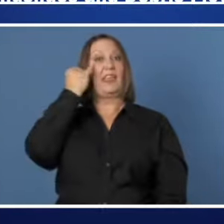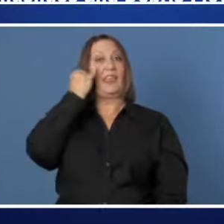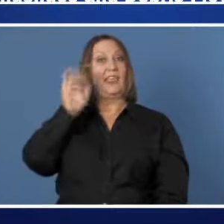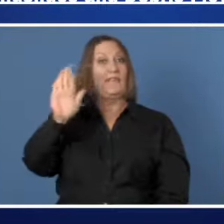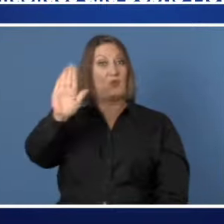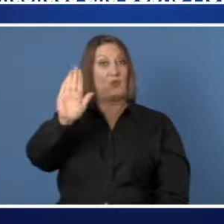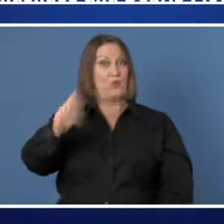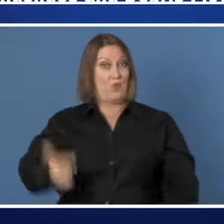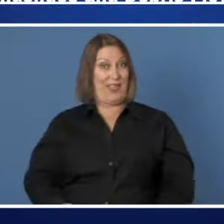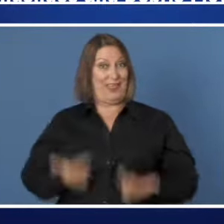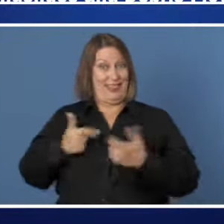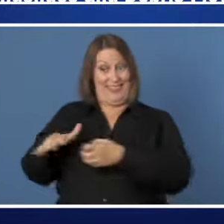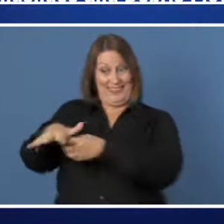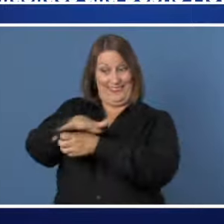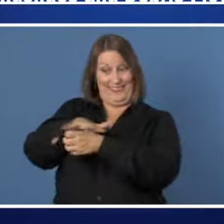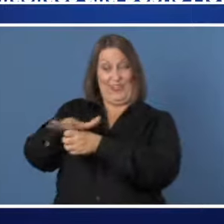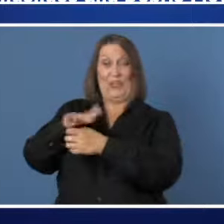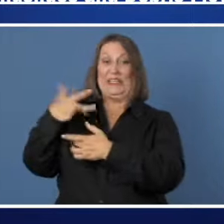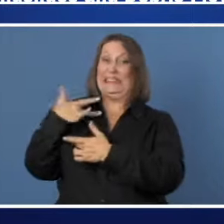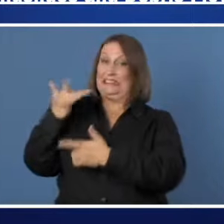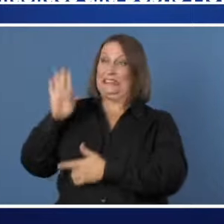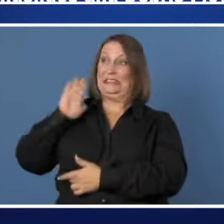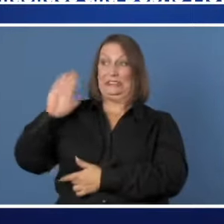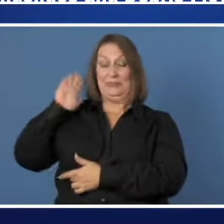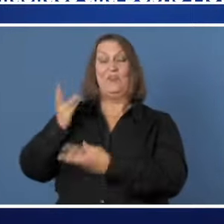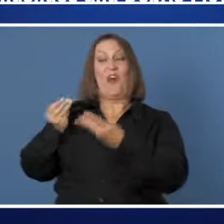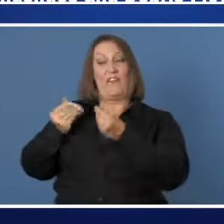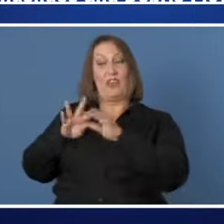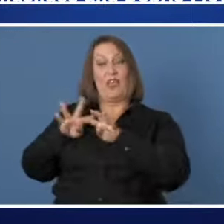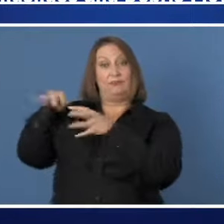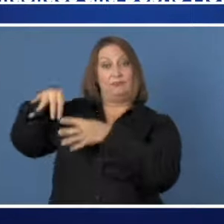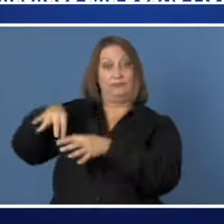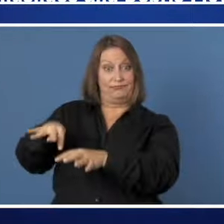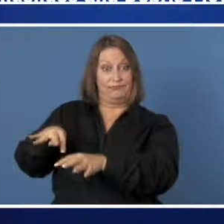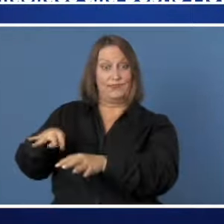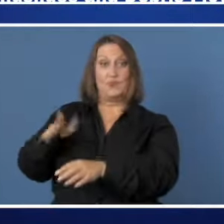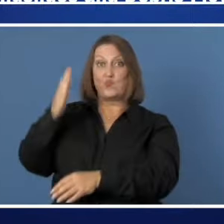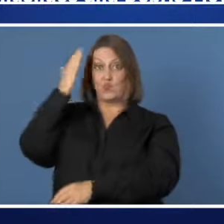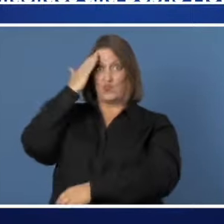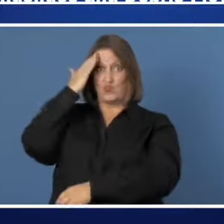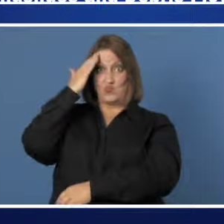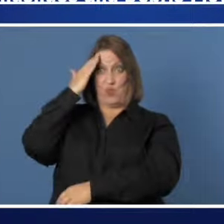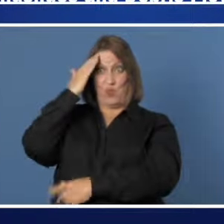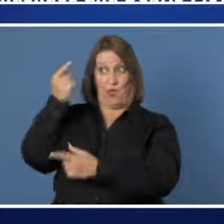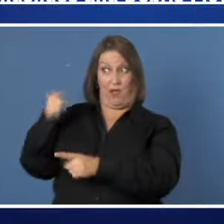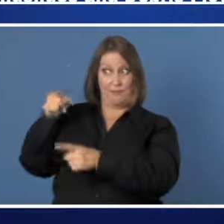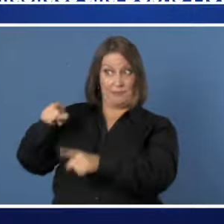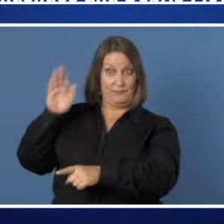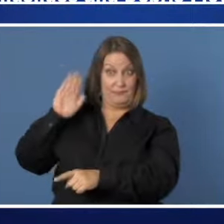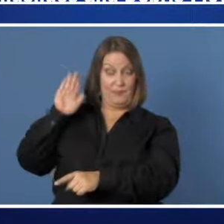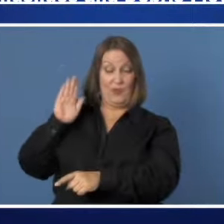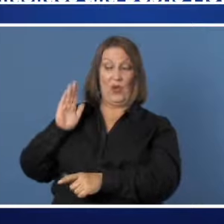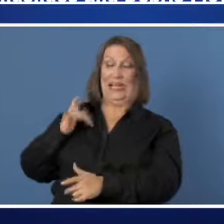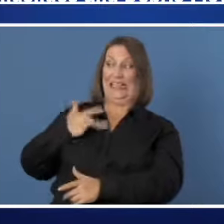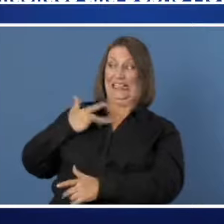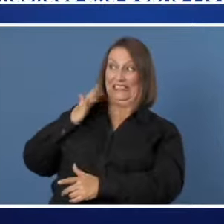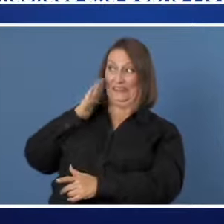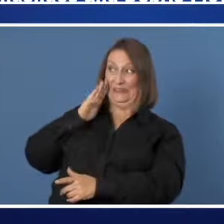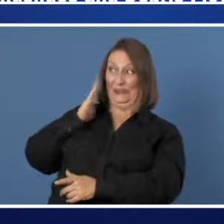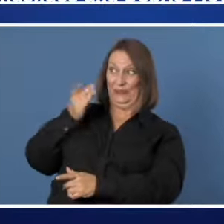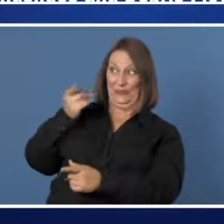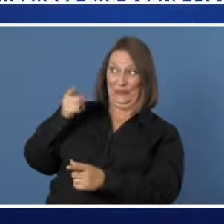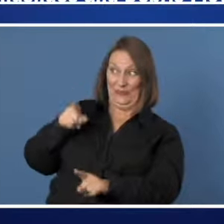you are in areas susceptible to landslides and debris flows, consider leaving